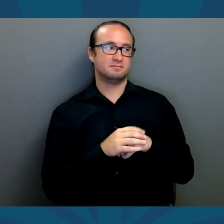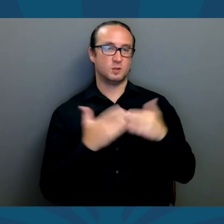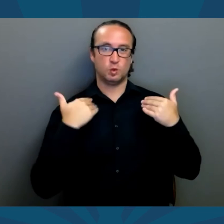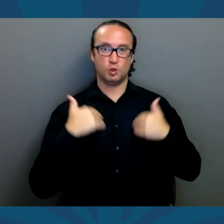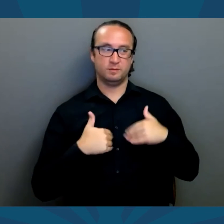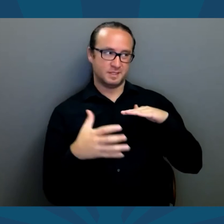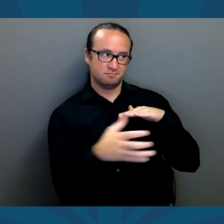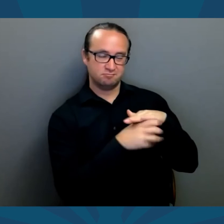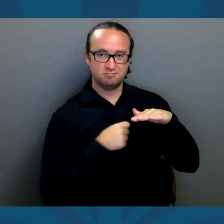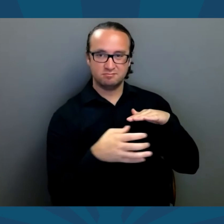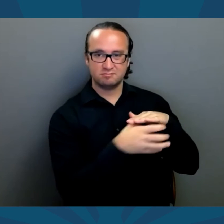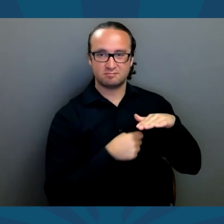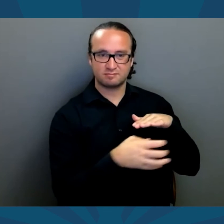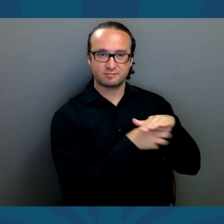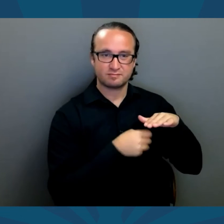and human trafficking,